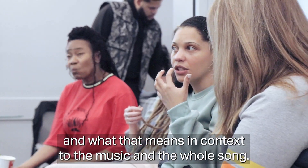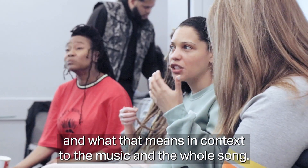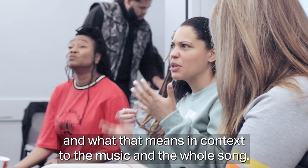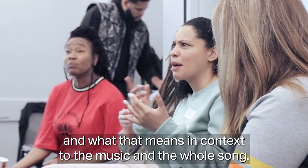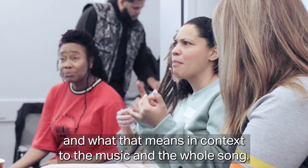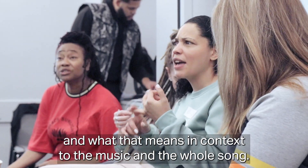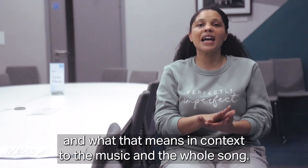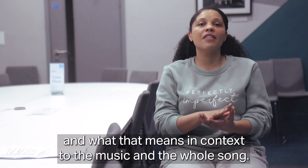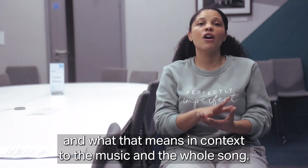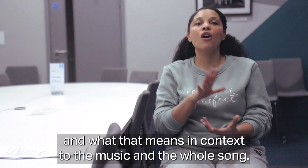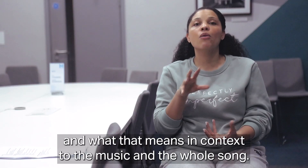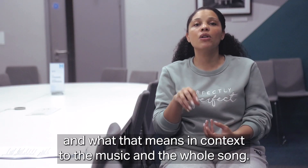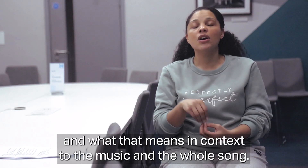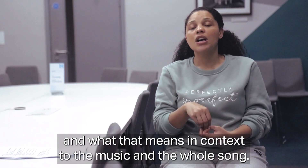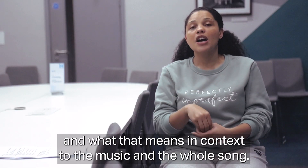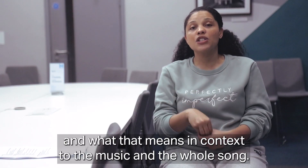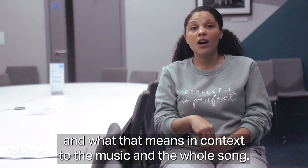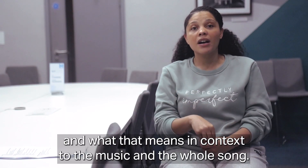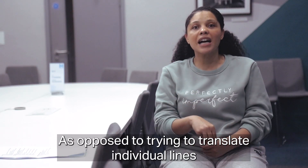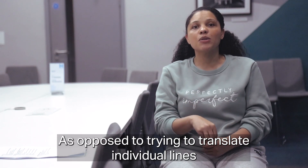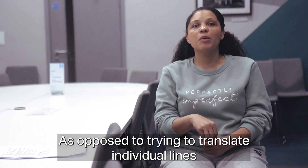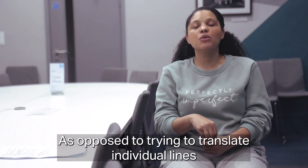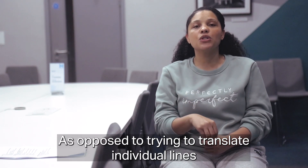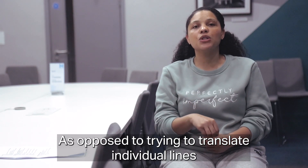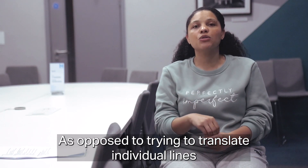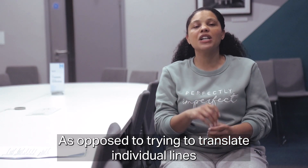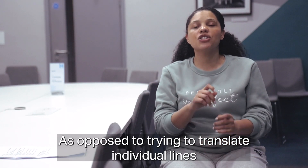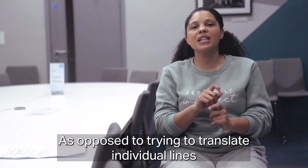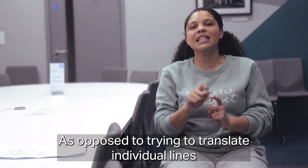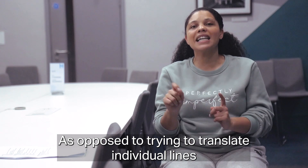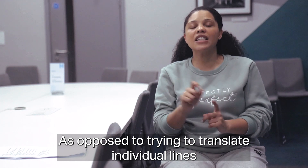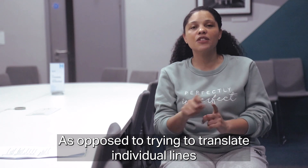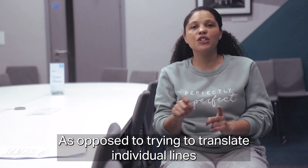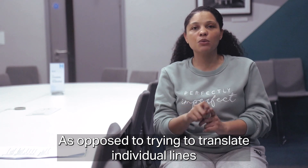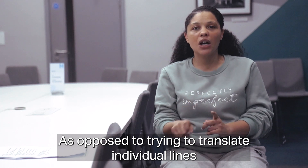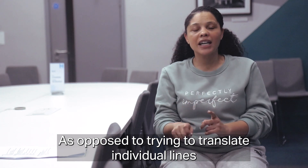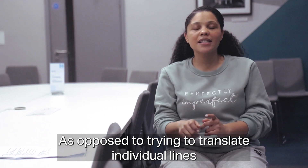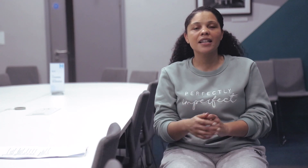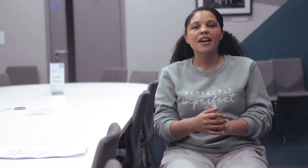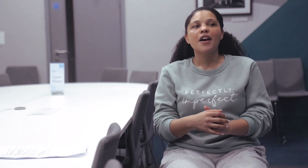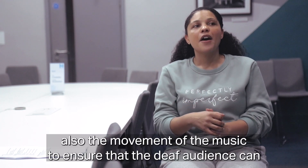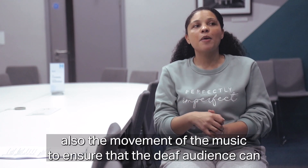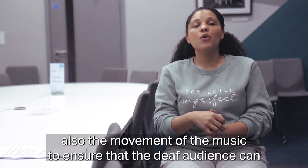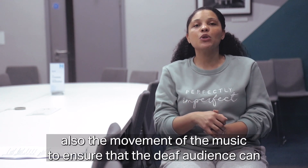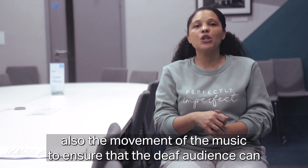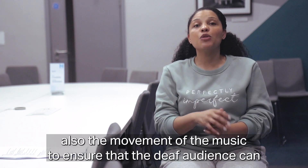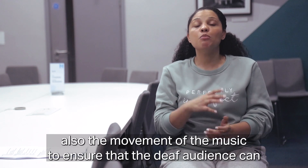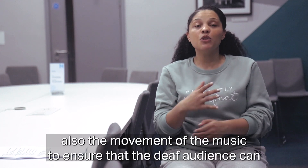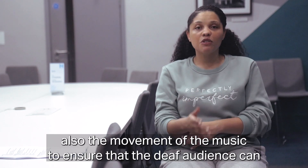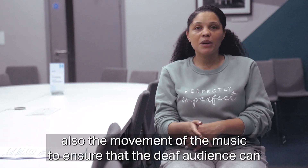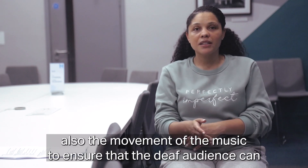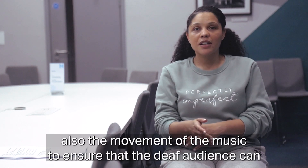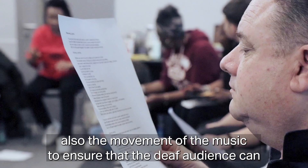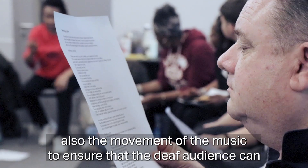in context to the music and the whole song, as opposed to trying to translate individual lines. Also